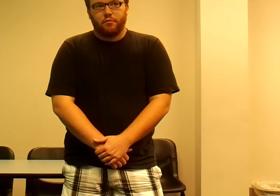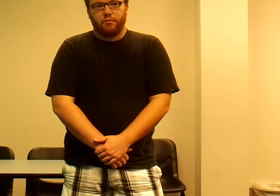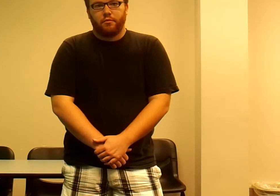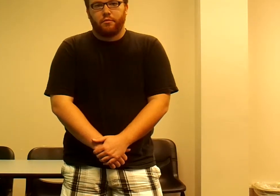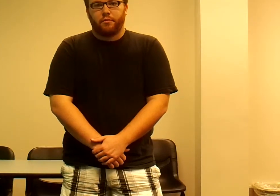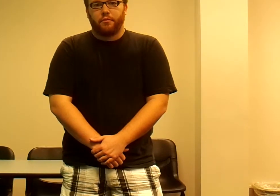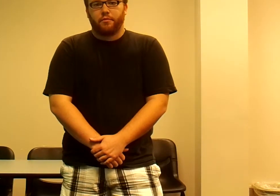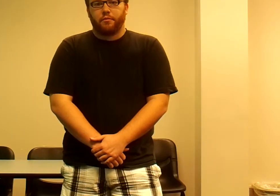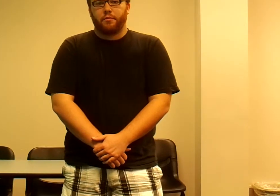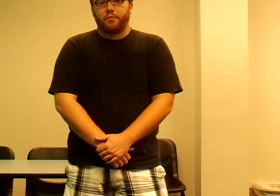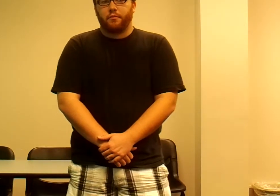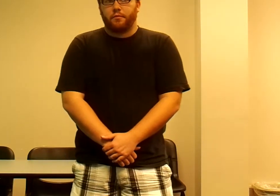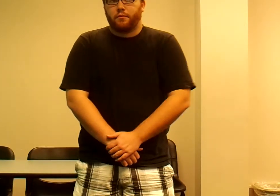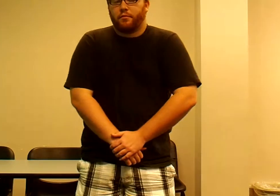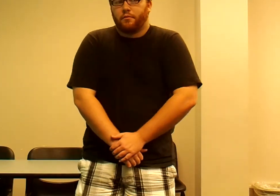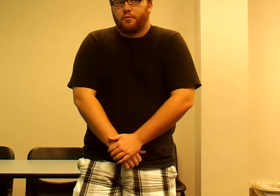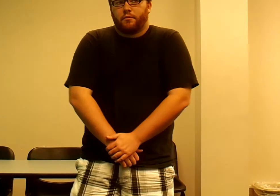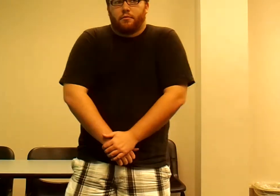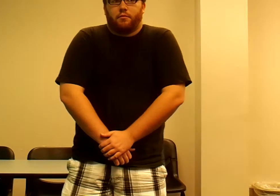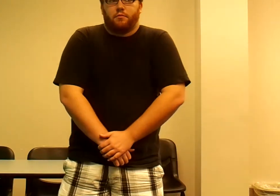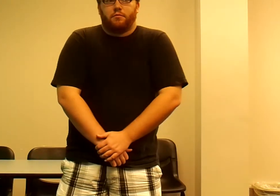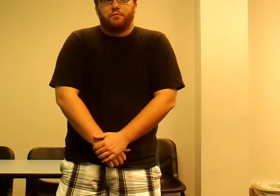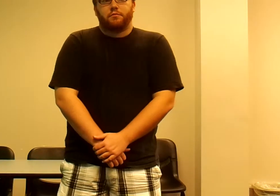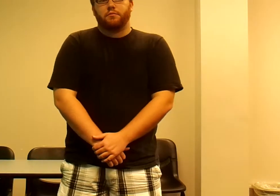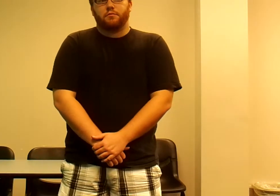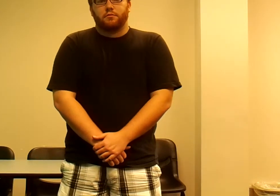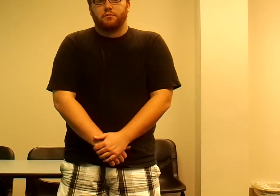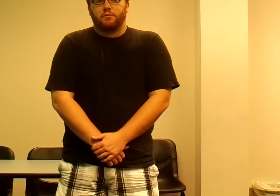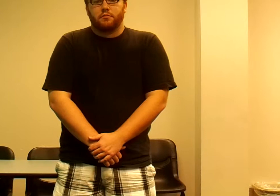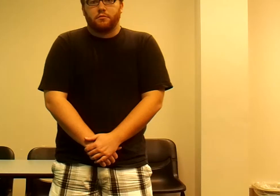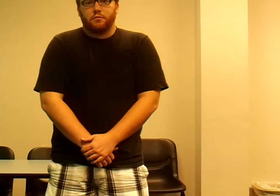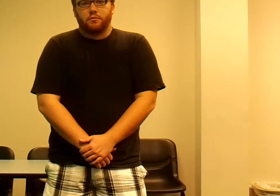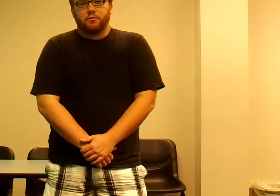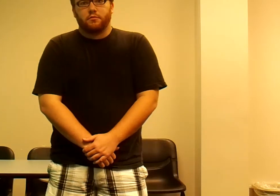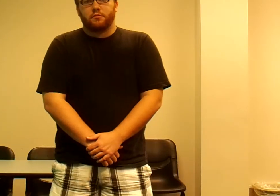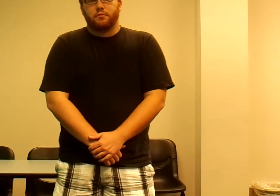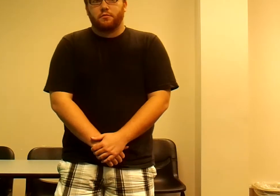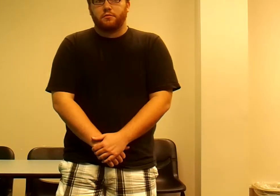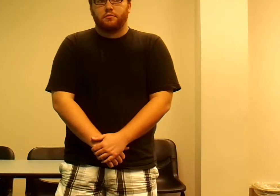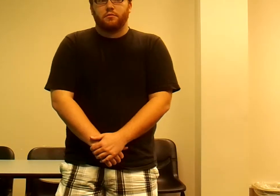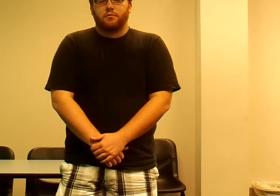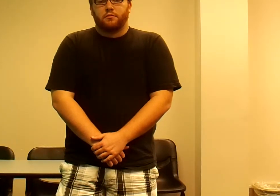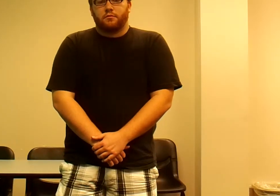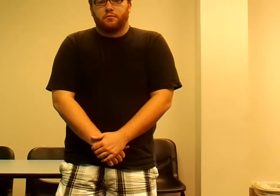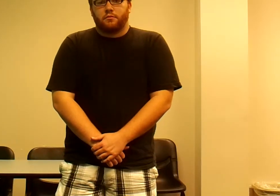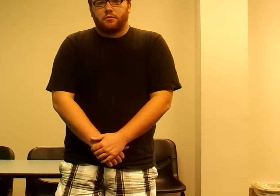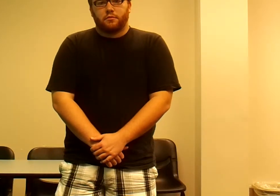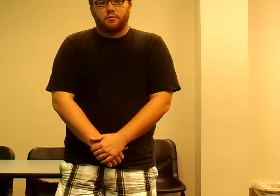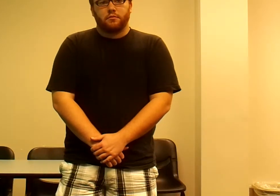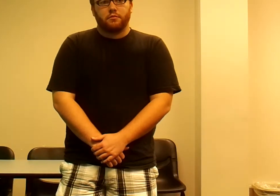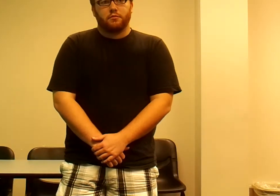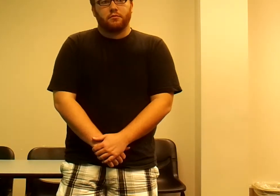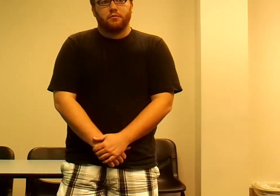Boys and girls, today we're going to talk about, in science, our bodies. And we're going to talk specifically